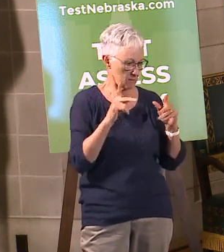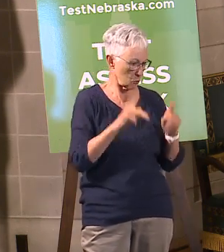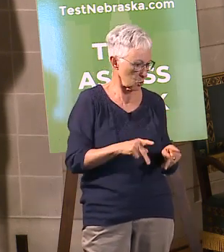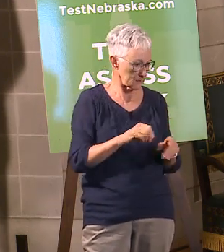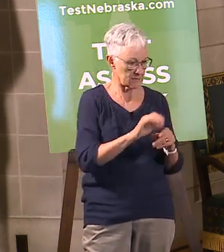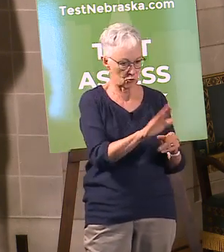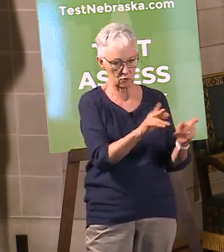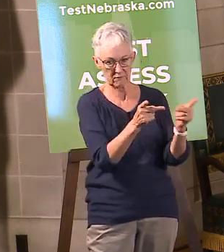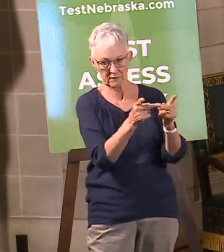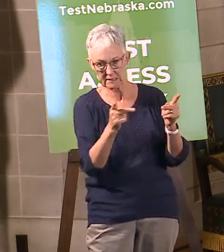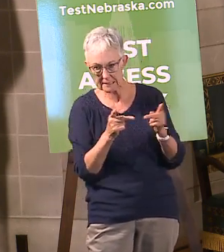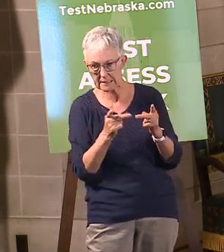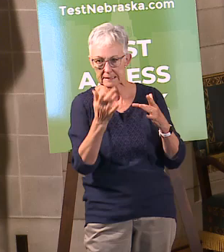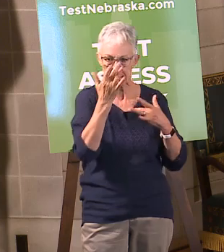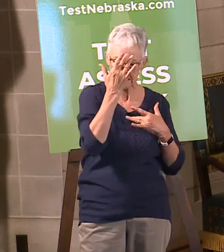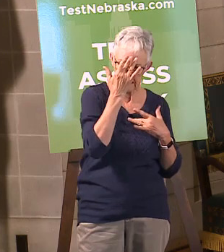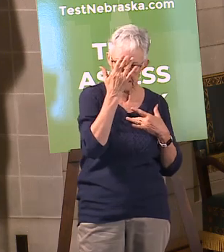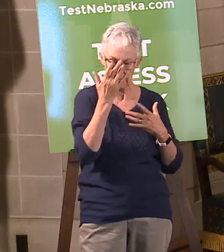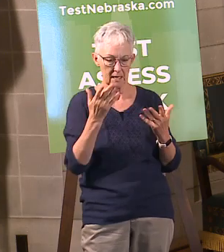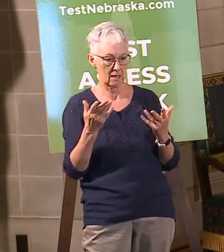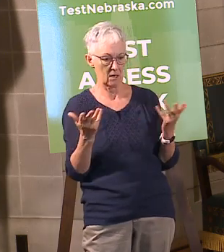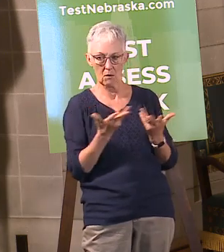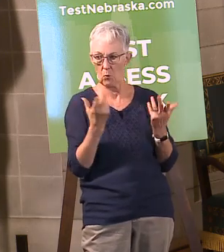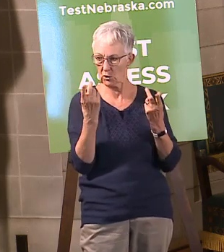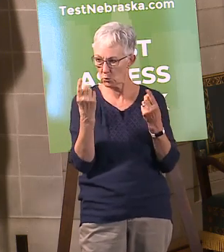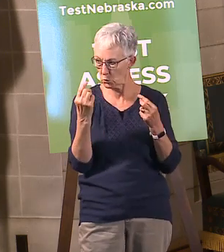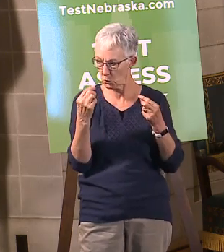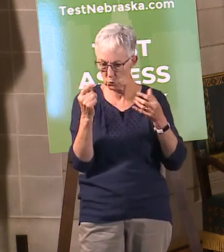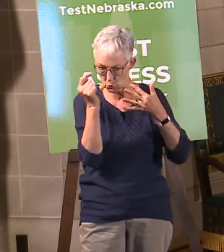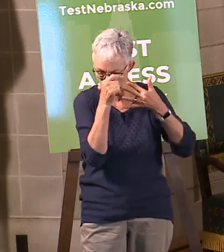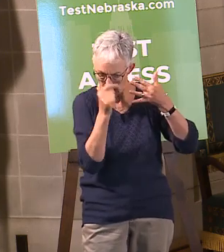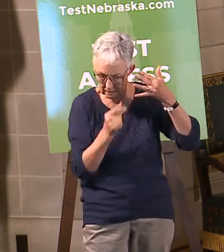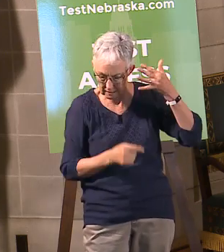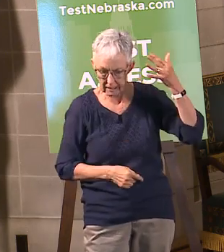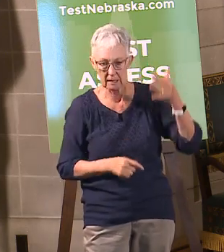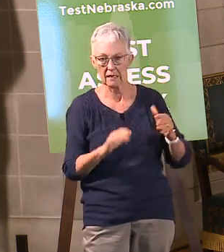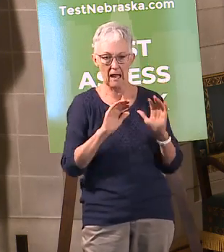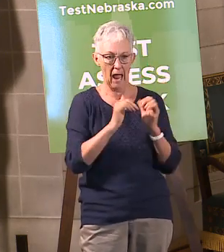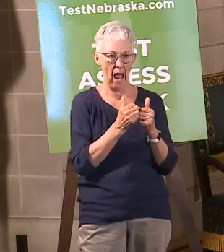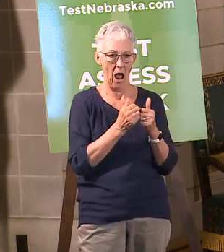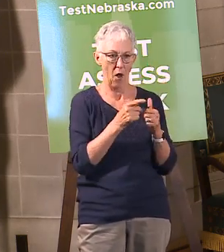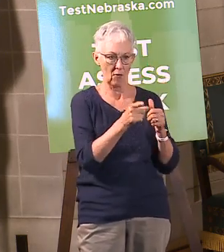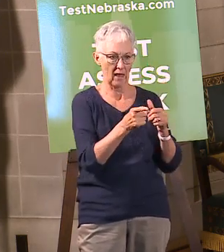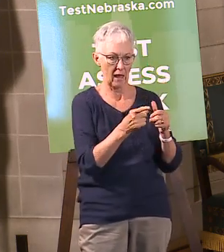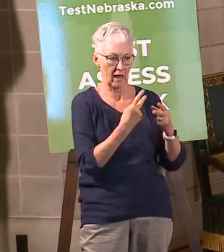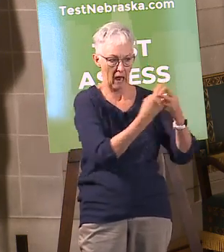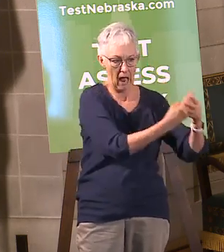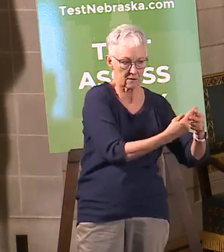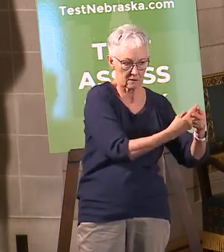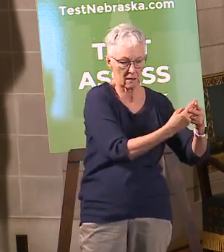facility on who may have been exposed and what the steps are, kind of what Becky was talking about, isolating people and so forth.